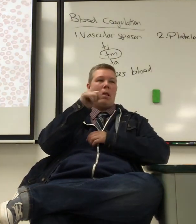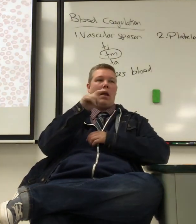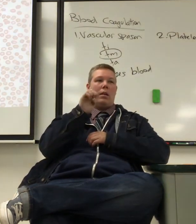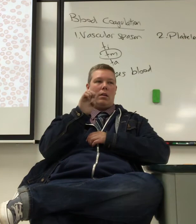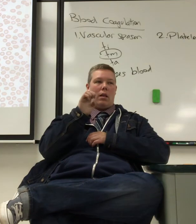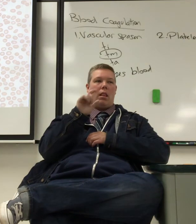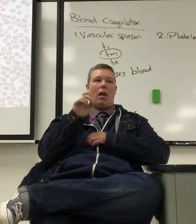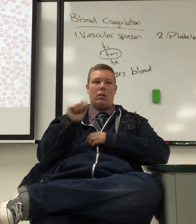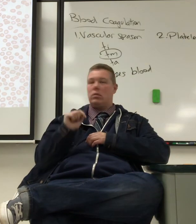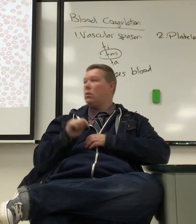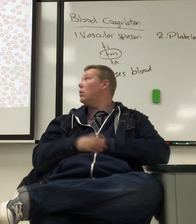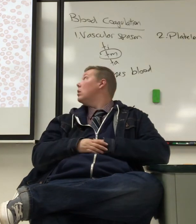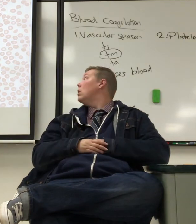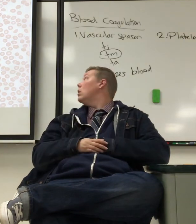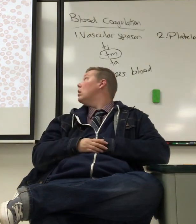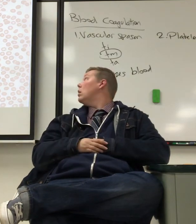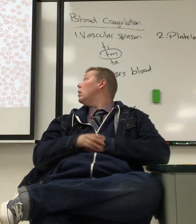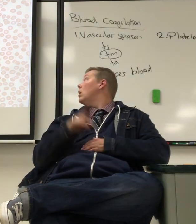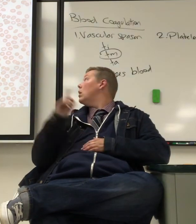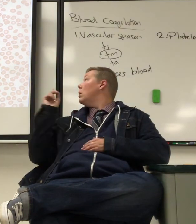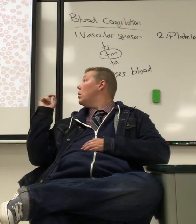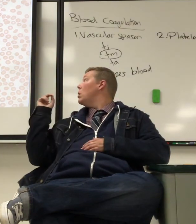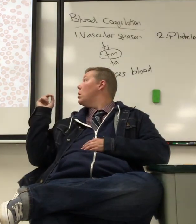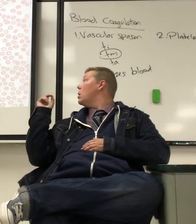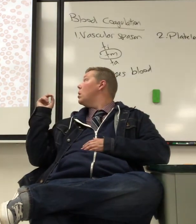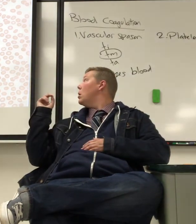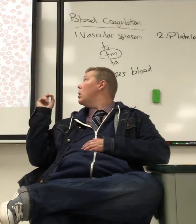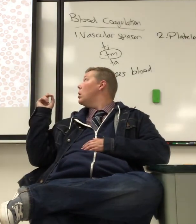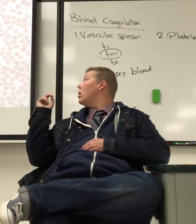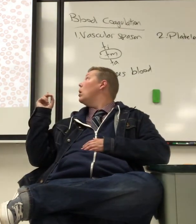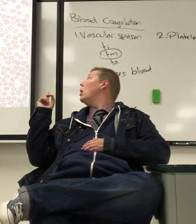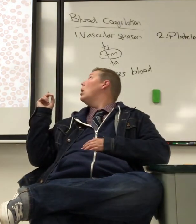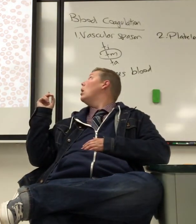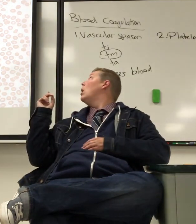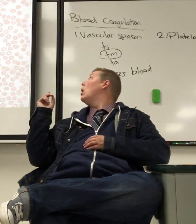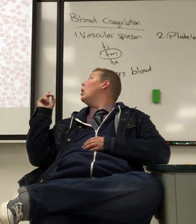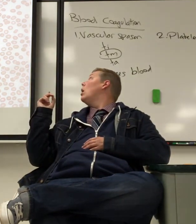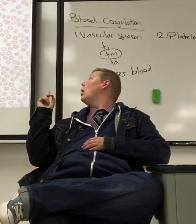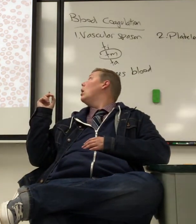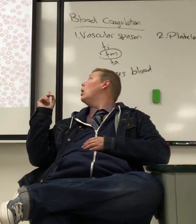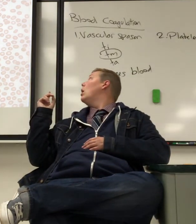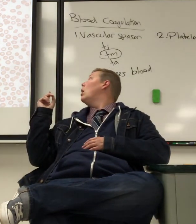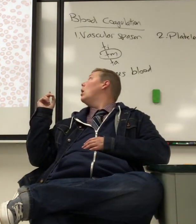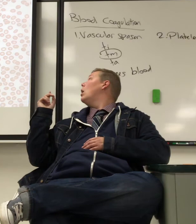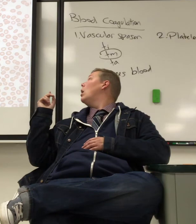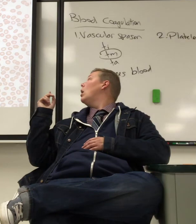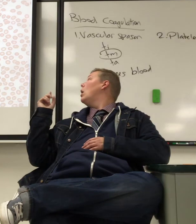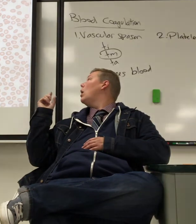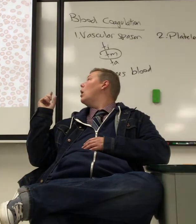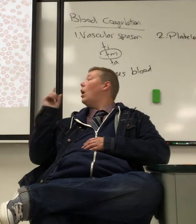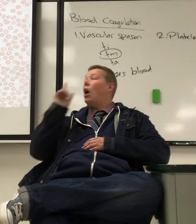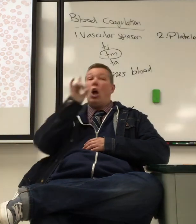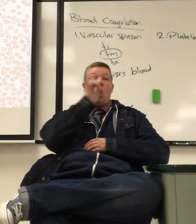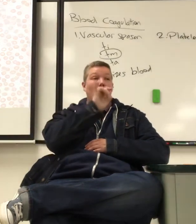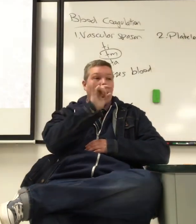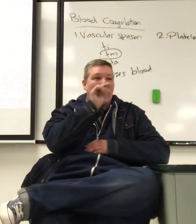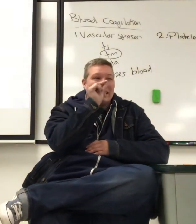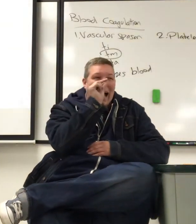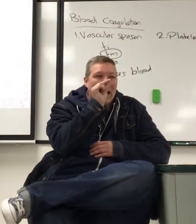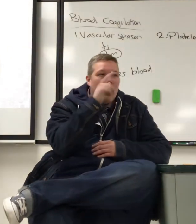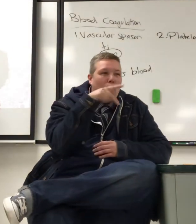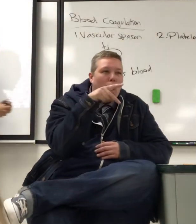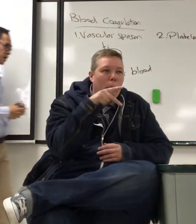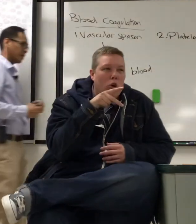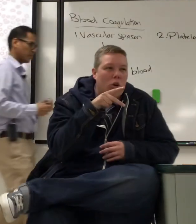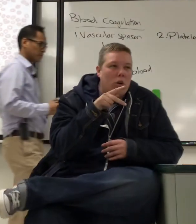on a drop of blood, they look like tiny, tiny purple fragments. If you're sitting in the front, you can probably see it. If you're sitting